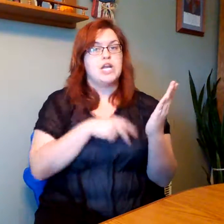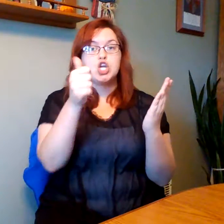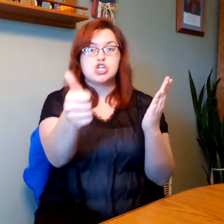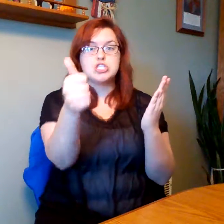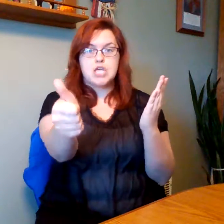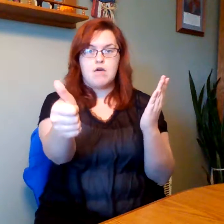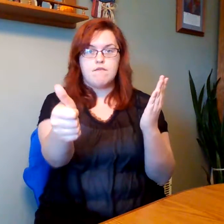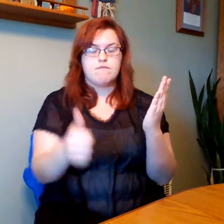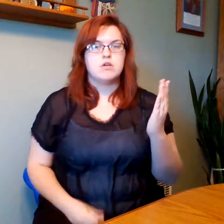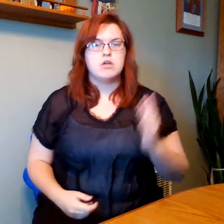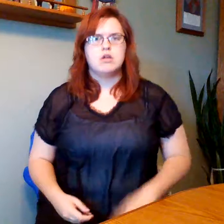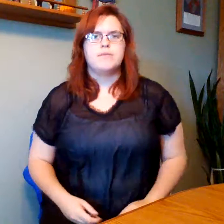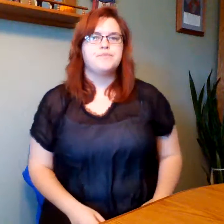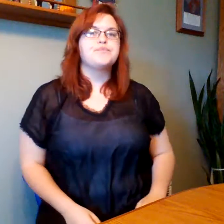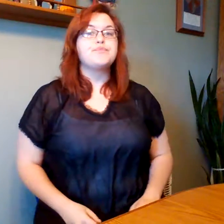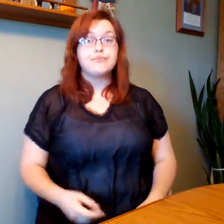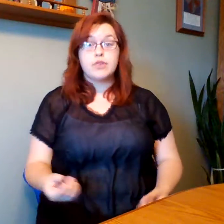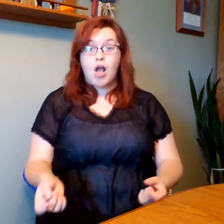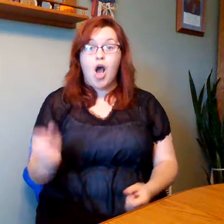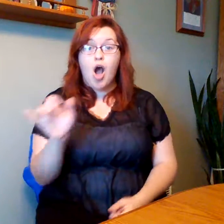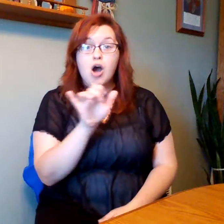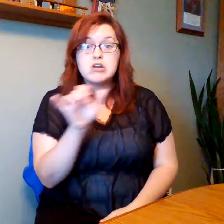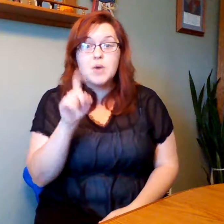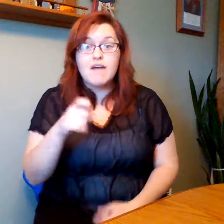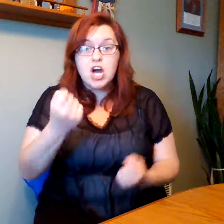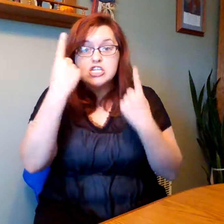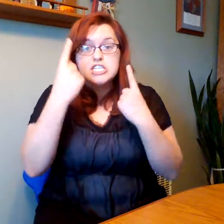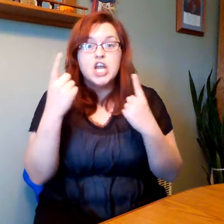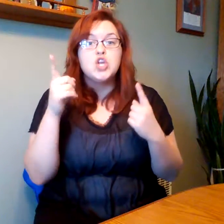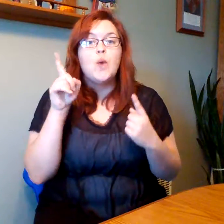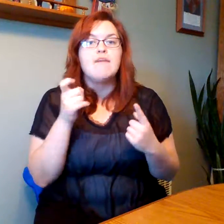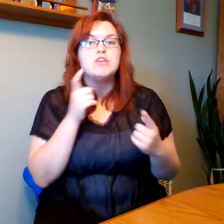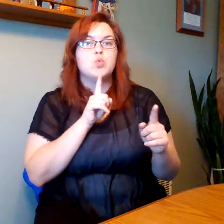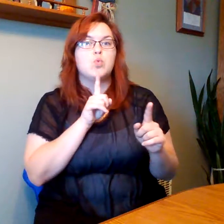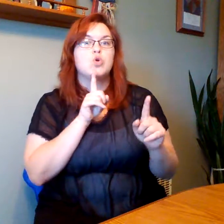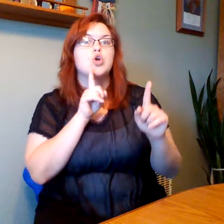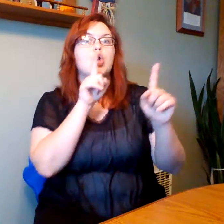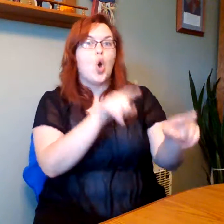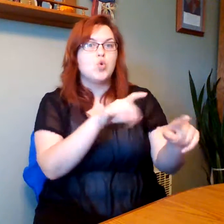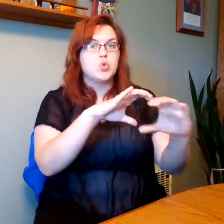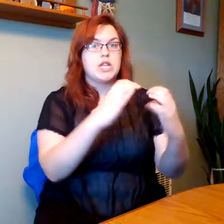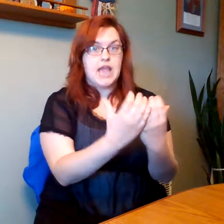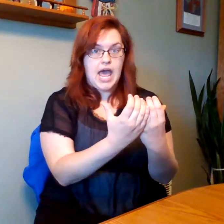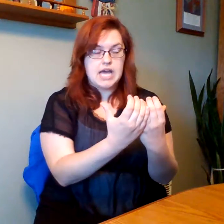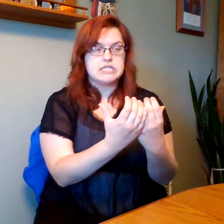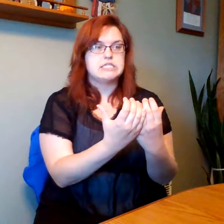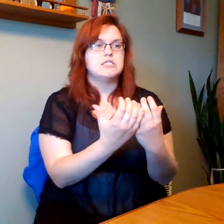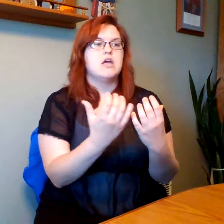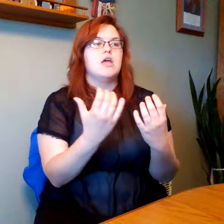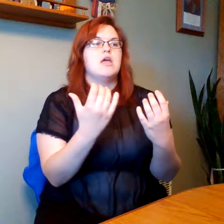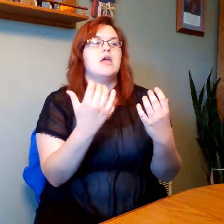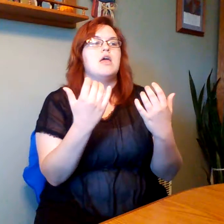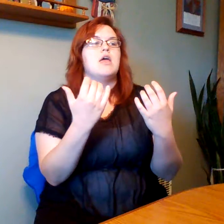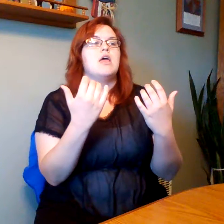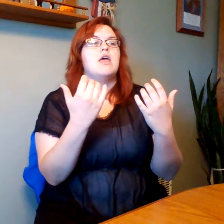exams in this course. Okay, so we expect you to take the exams when they're being administered. Okay, if there's some kind of